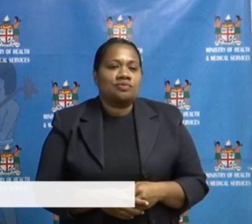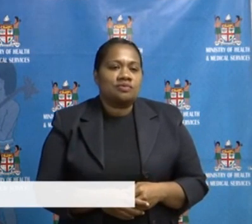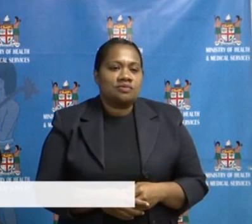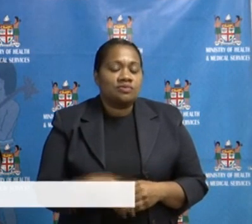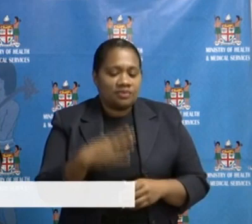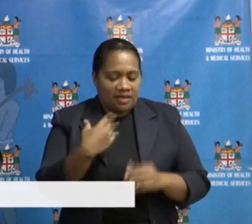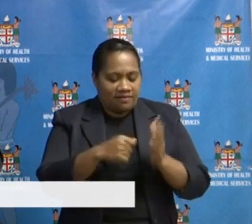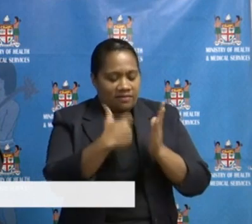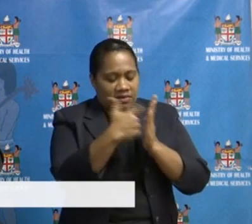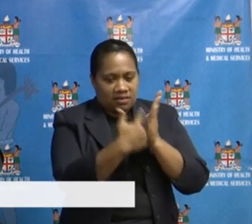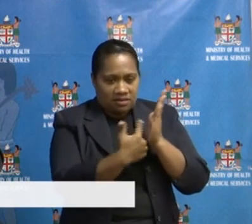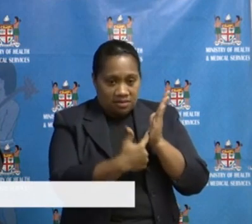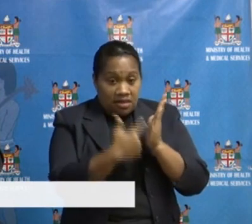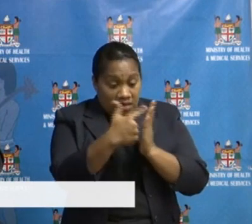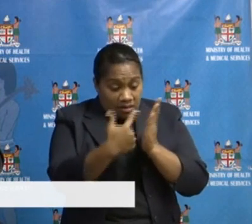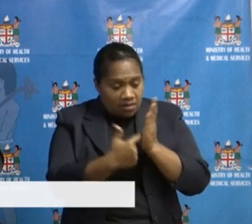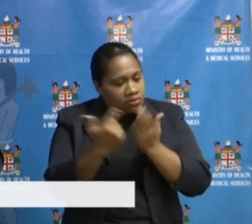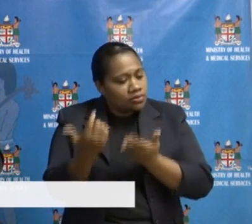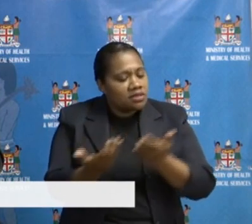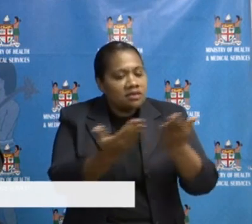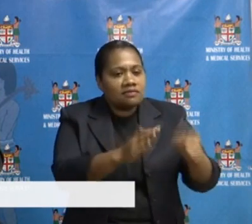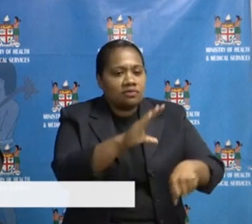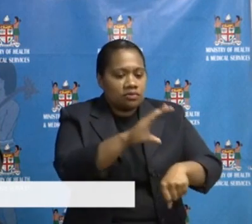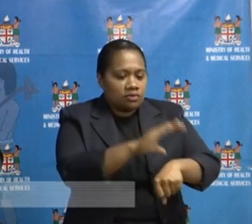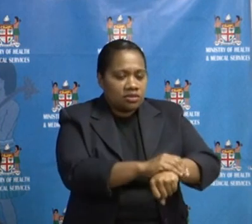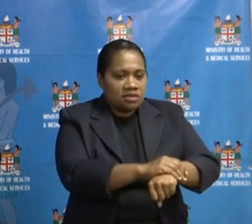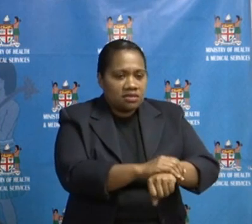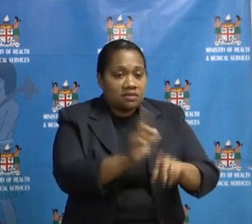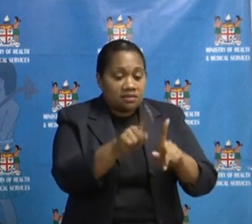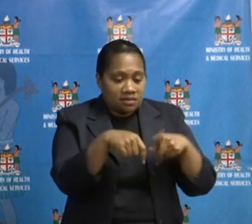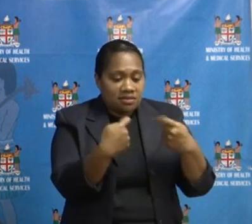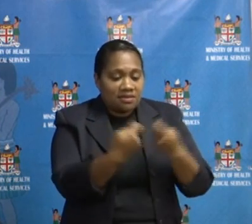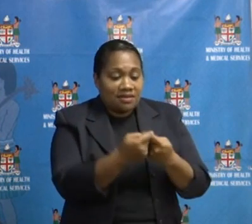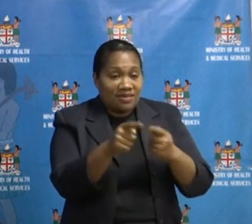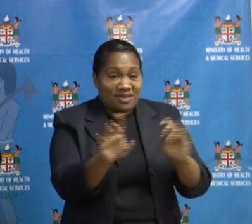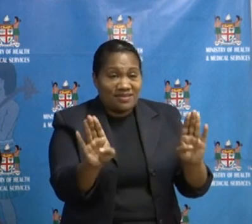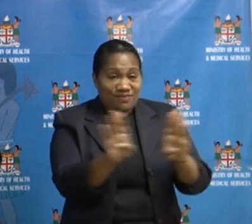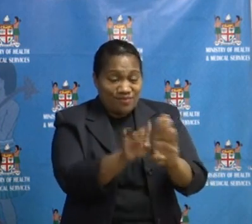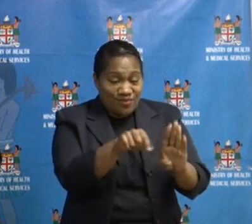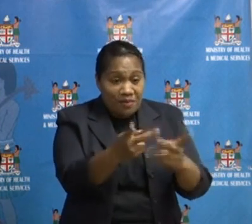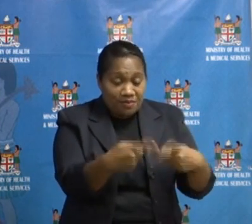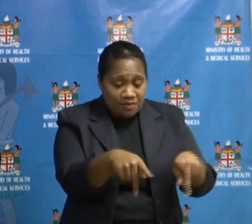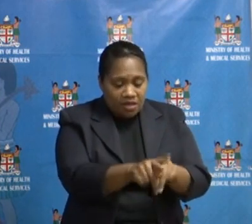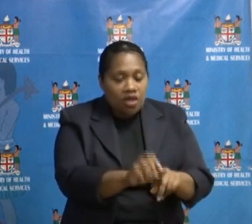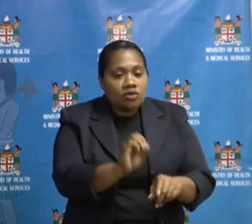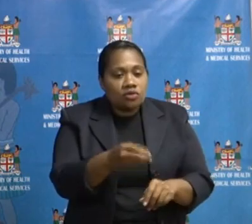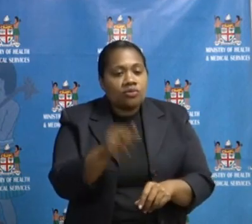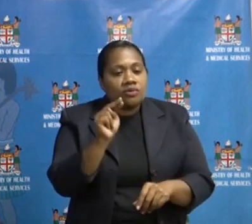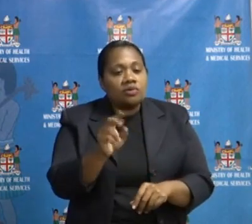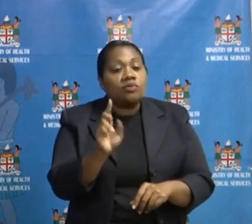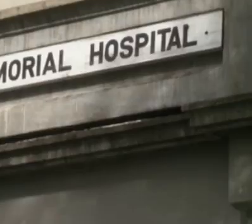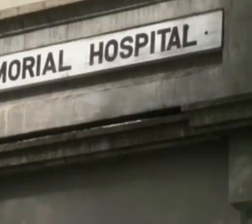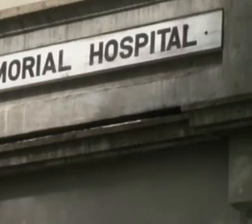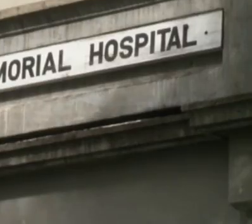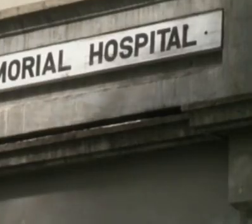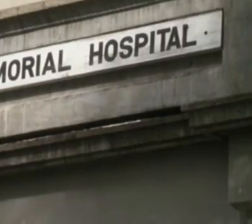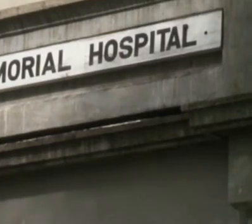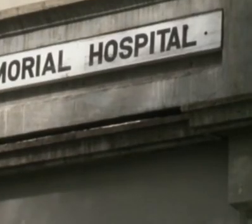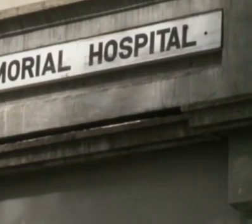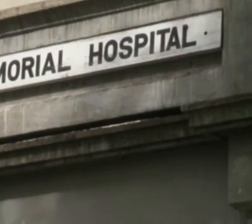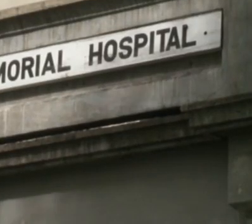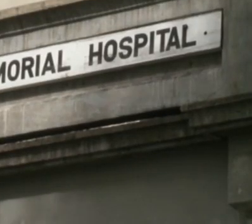given to the police team at the border. So all they need to do is to identify themselves at the border. A team